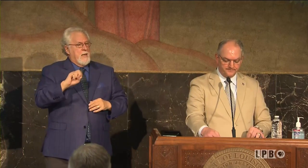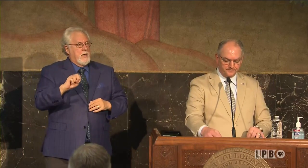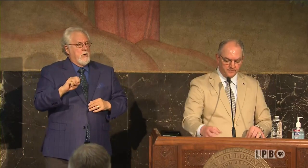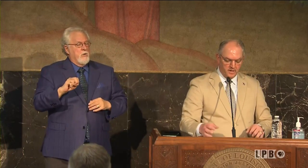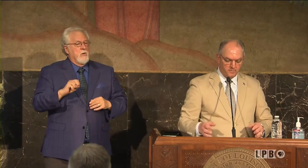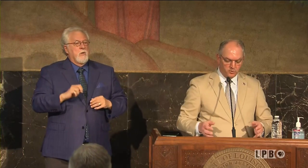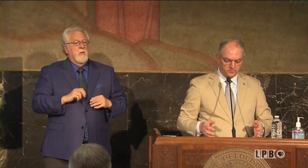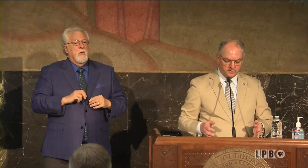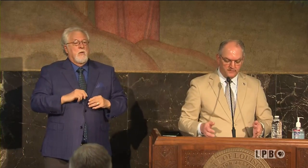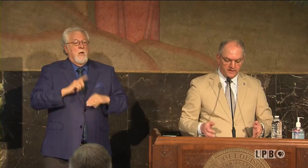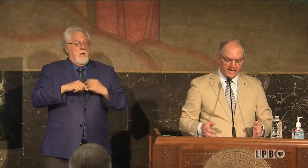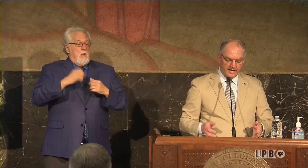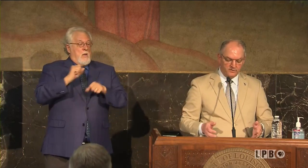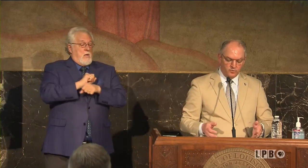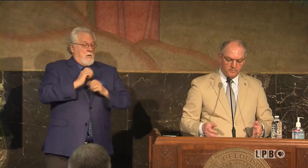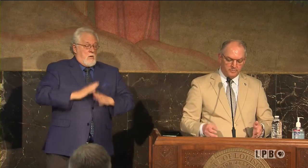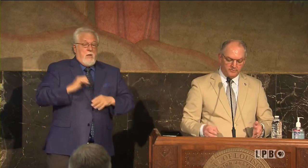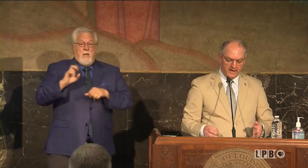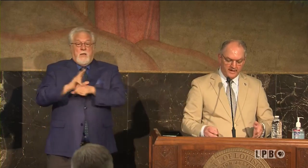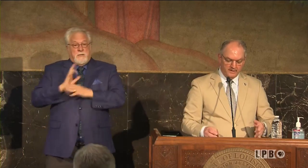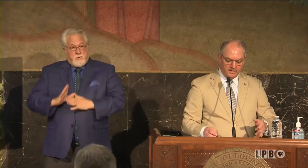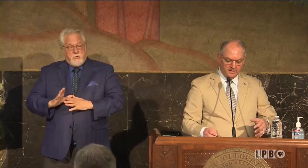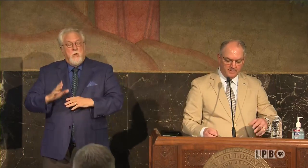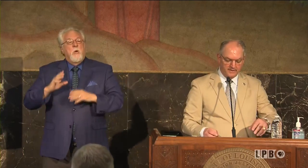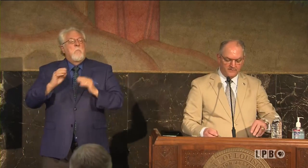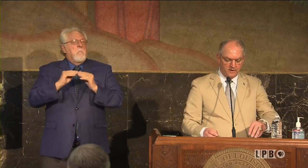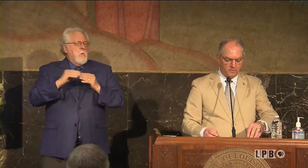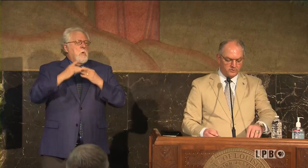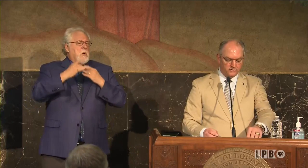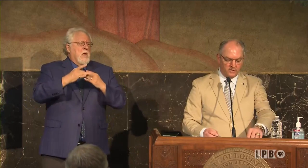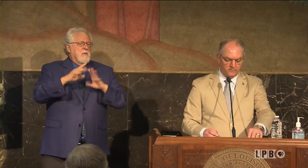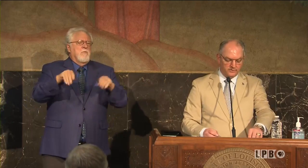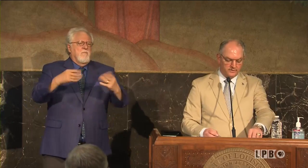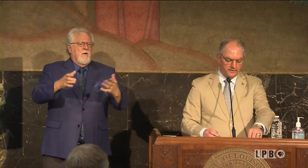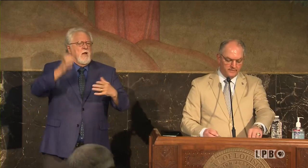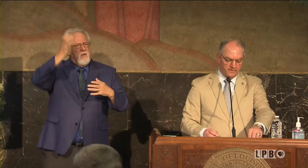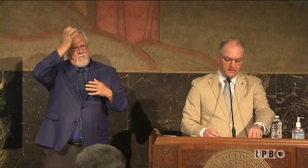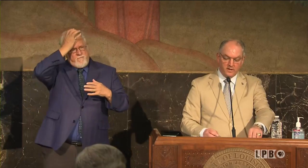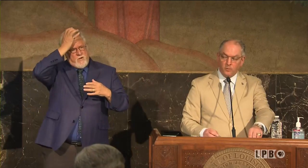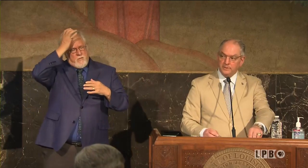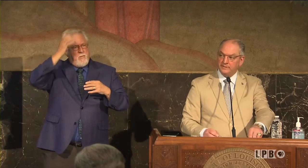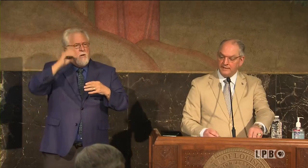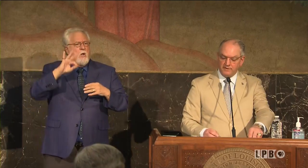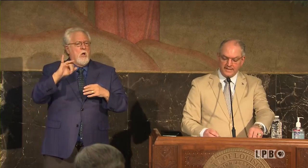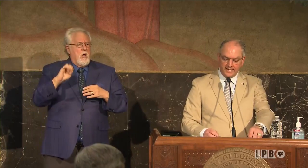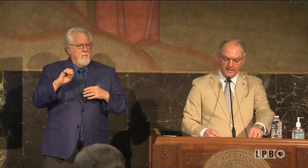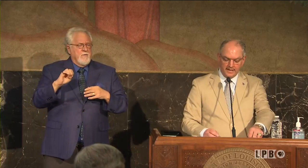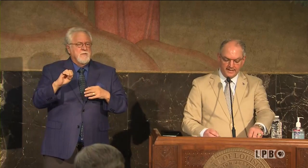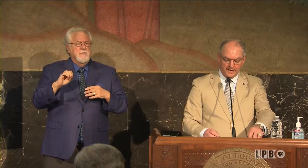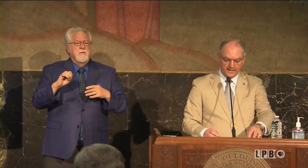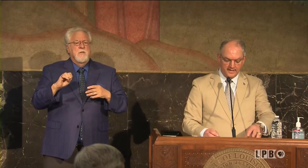customers. More specific guidance will be provided by the Fire Marshal's Office via